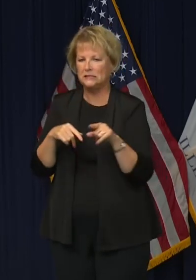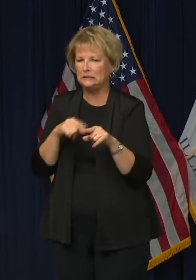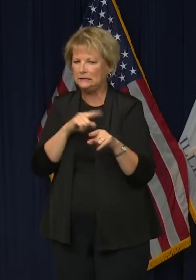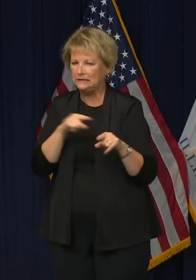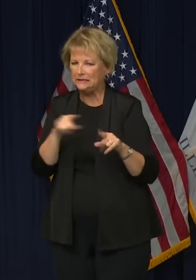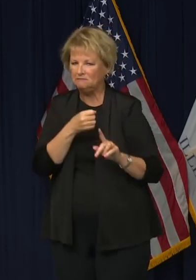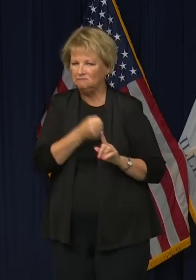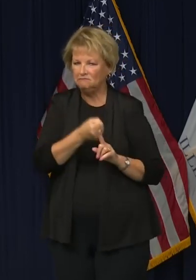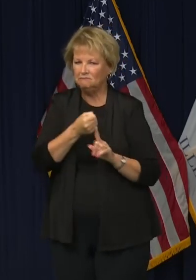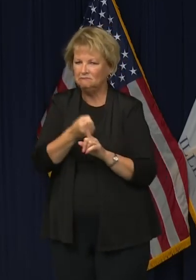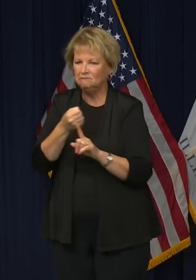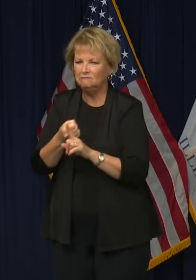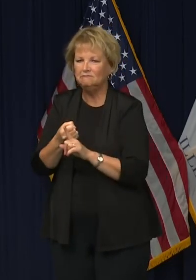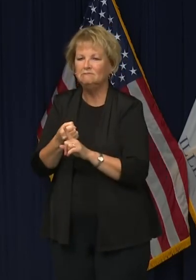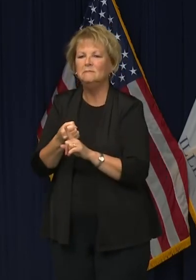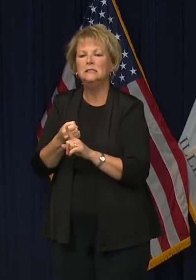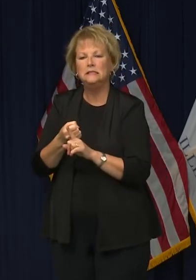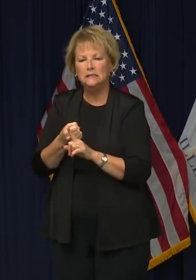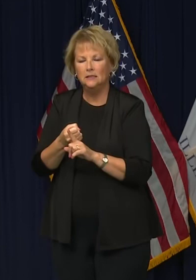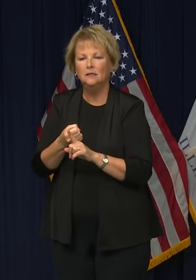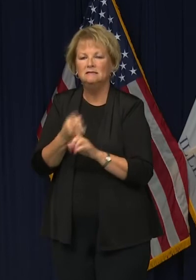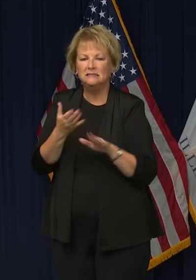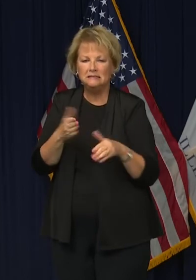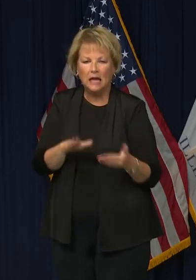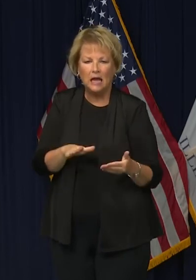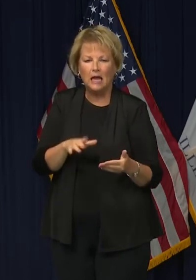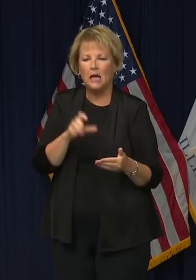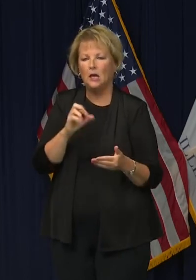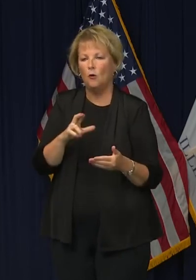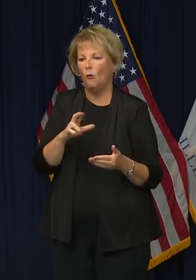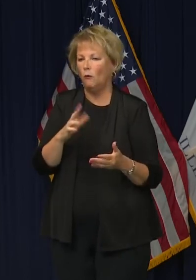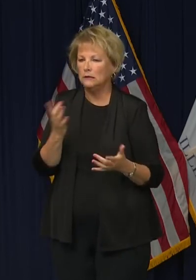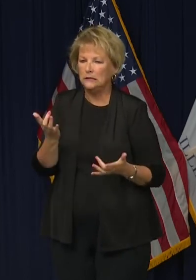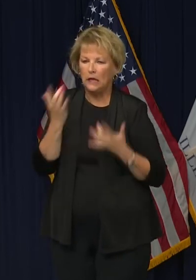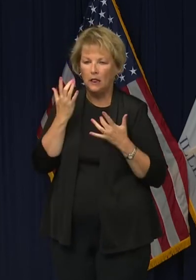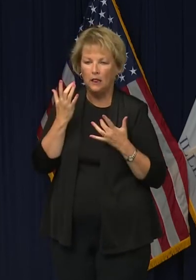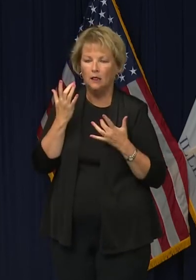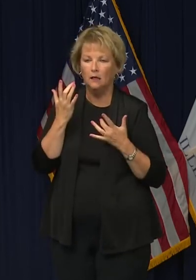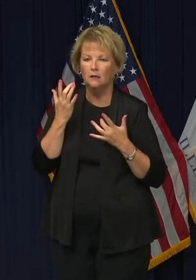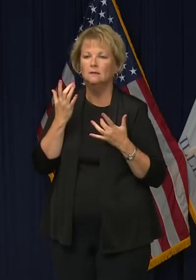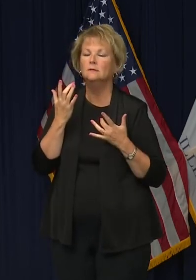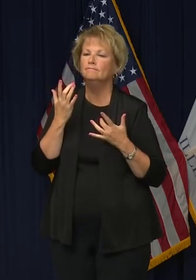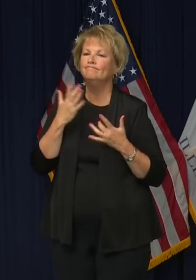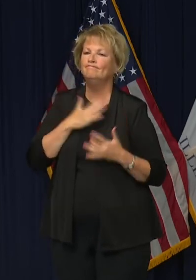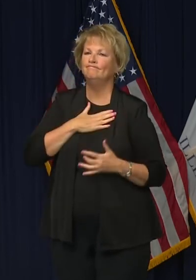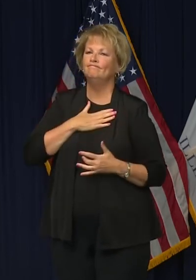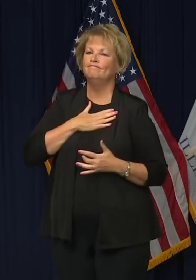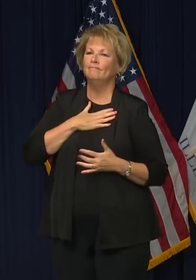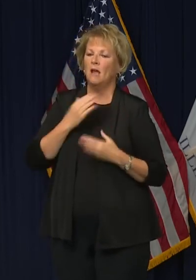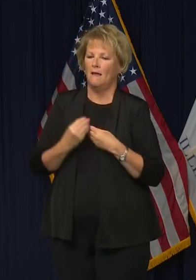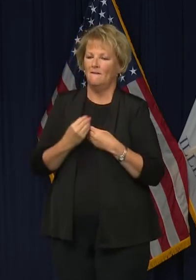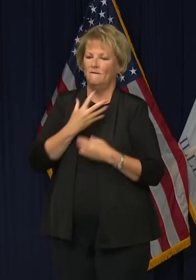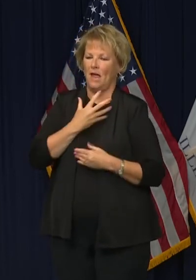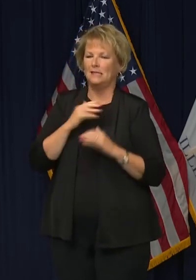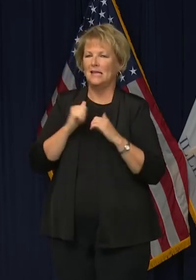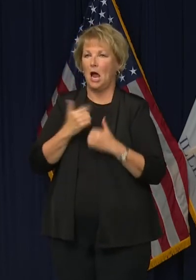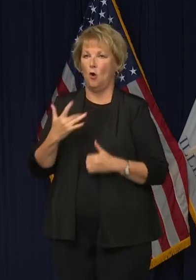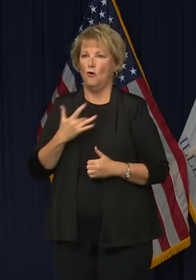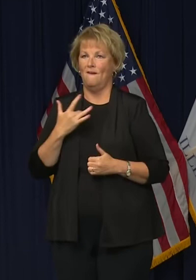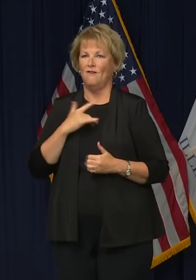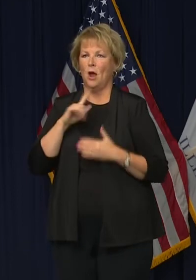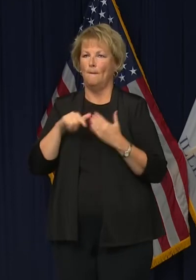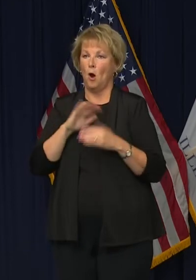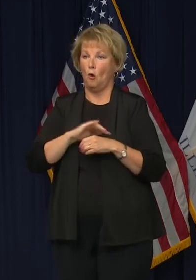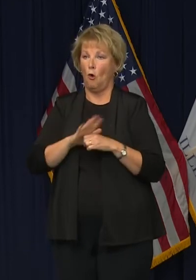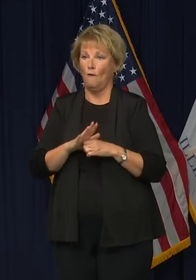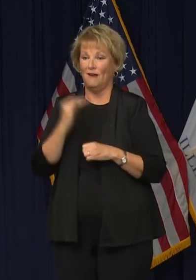know that has died or gotten significantly ill, that has an effect on how you feel about it and whether